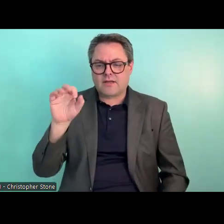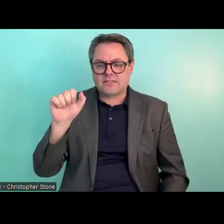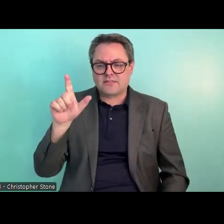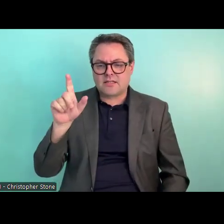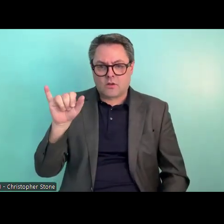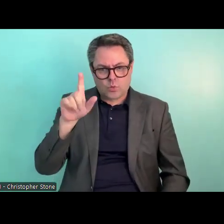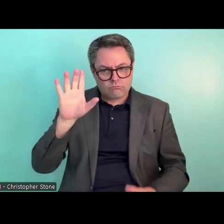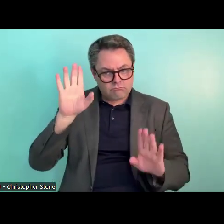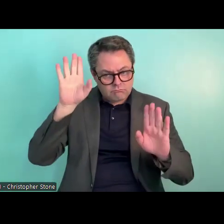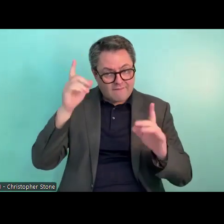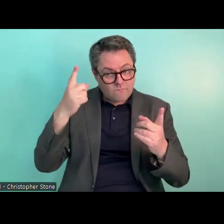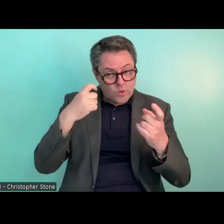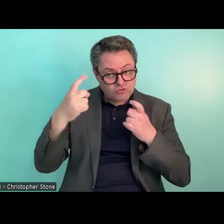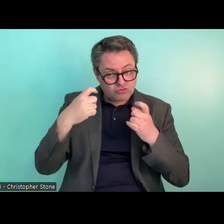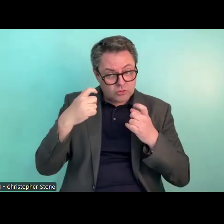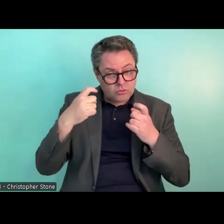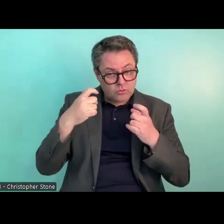So there are questions,